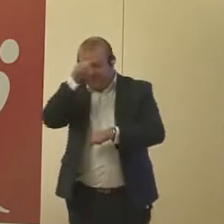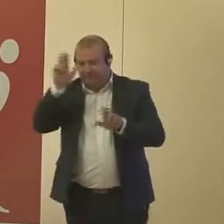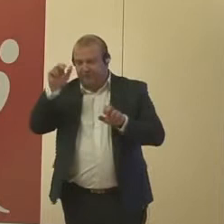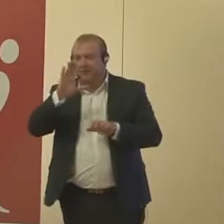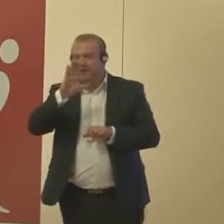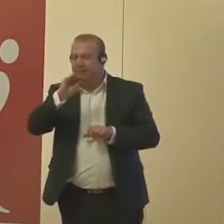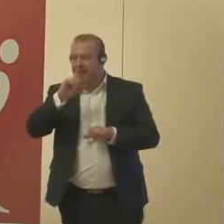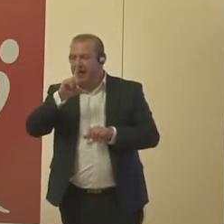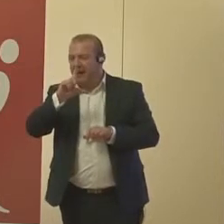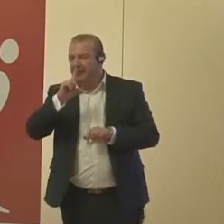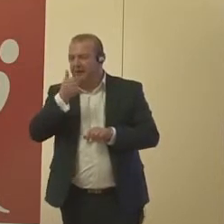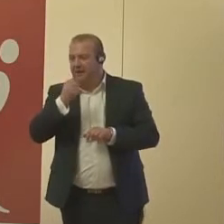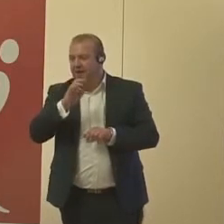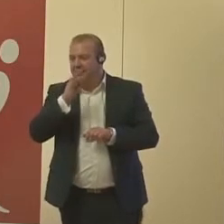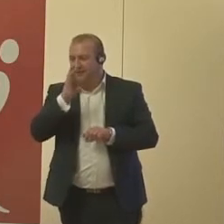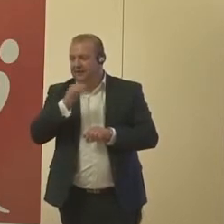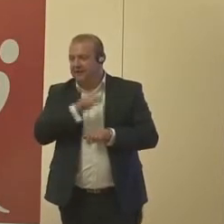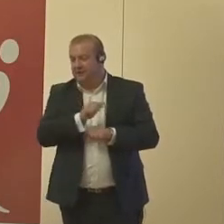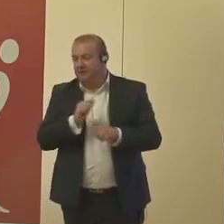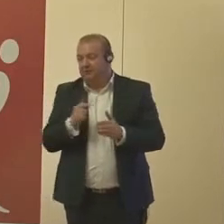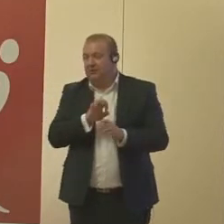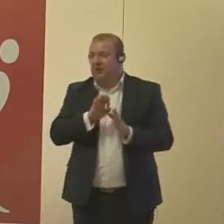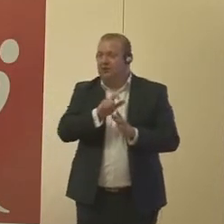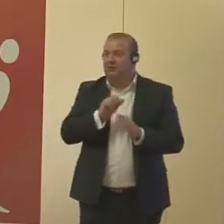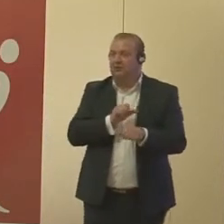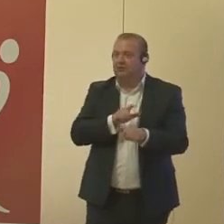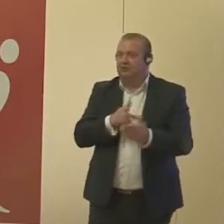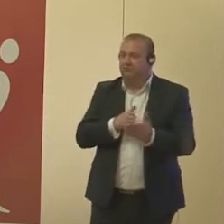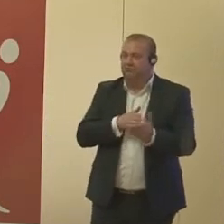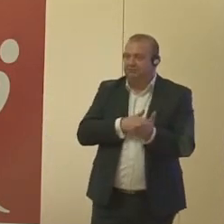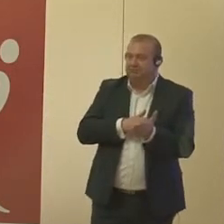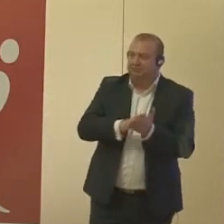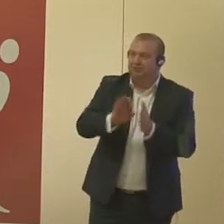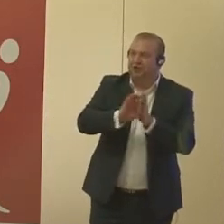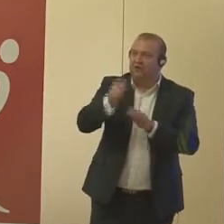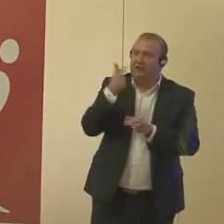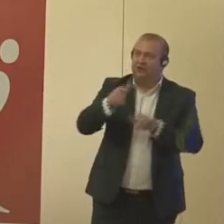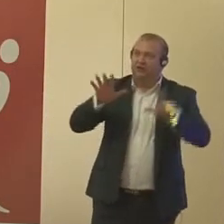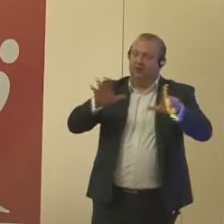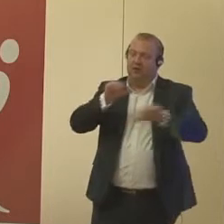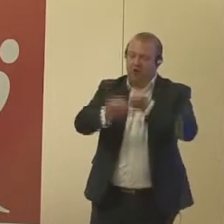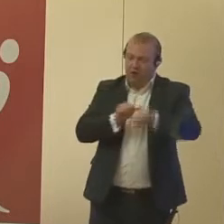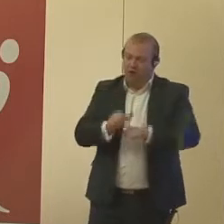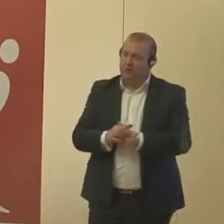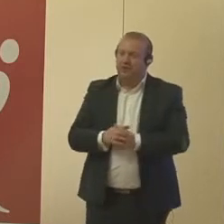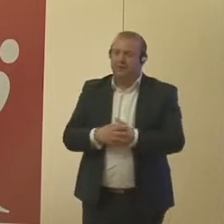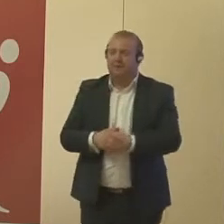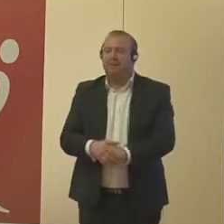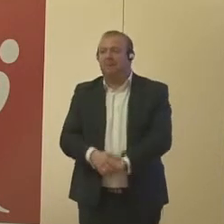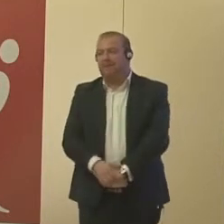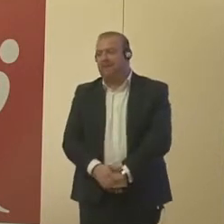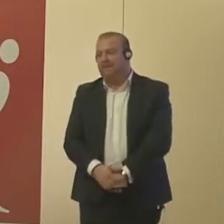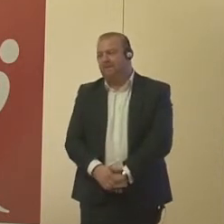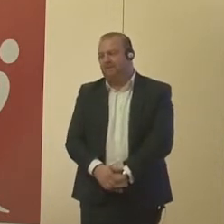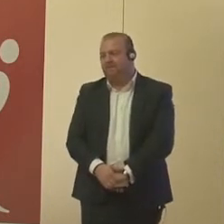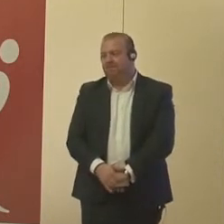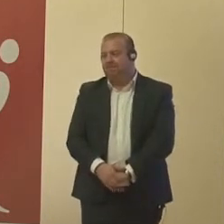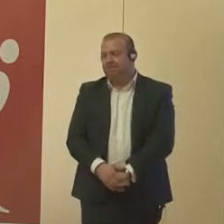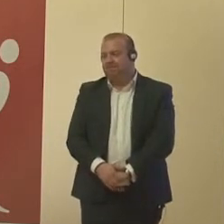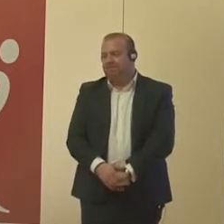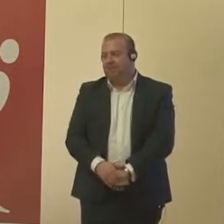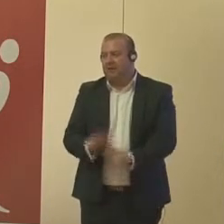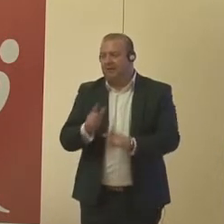in 2007, and it supports, at the moment, I think they started with a relatively small number, but at the